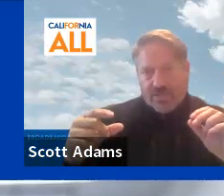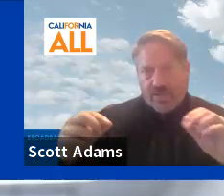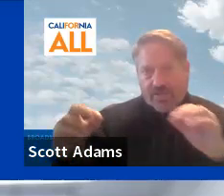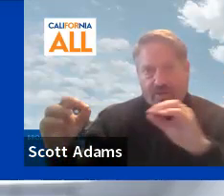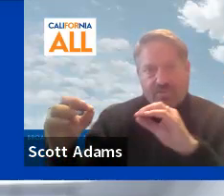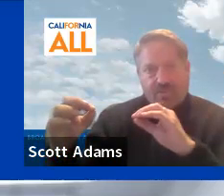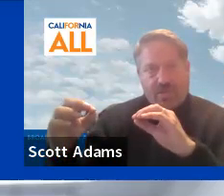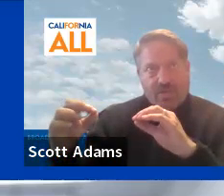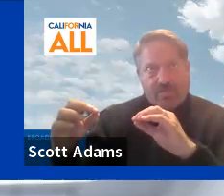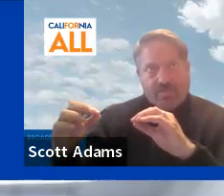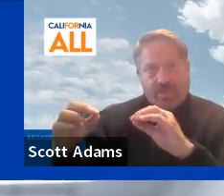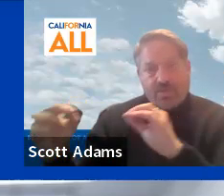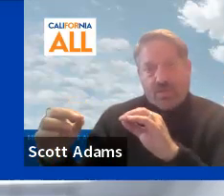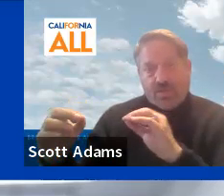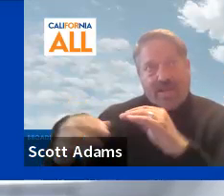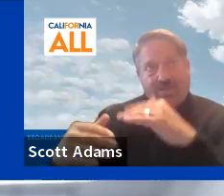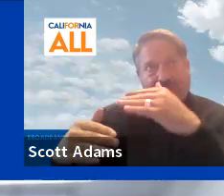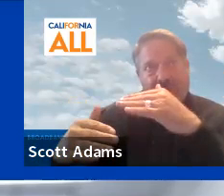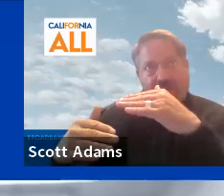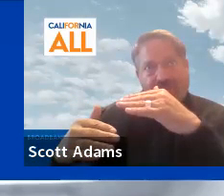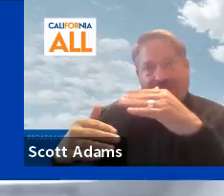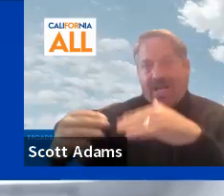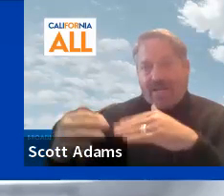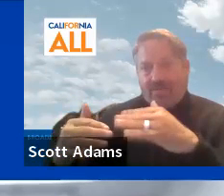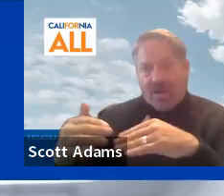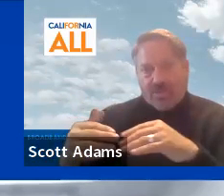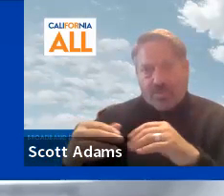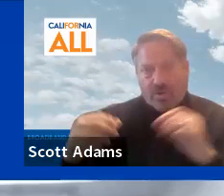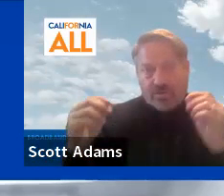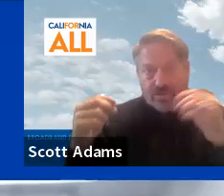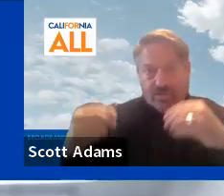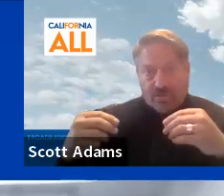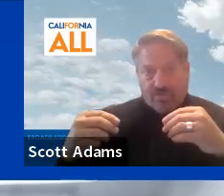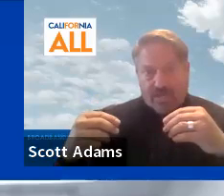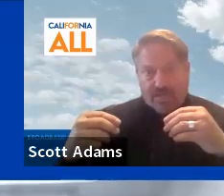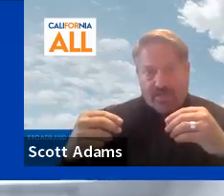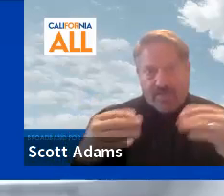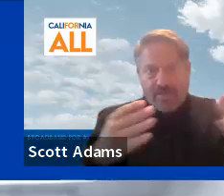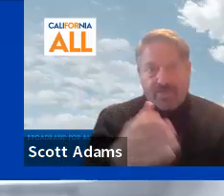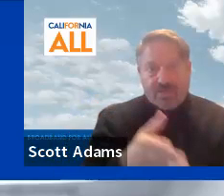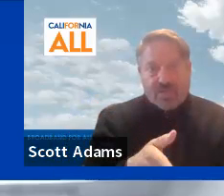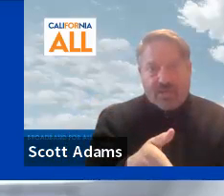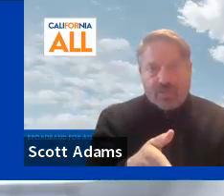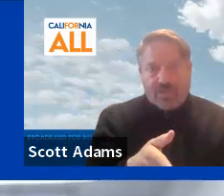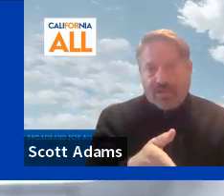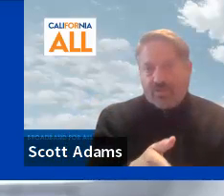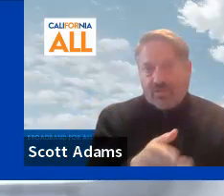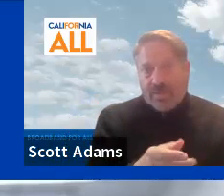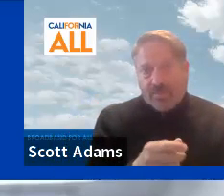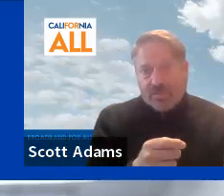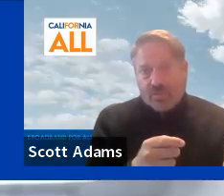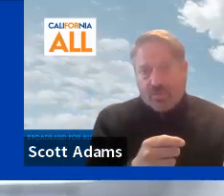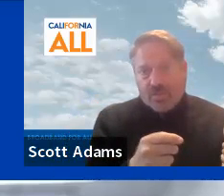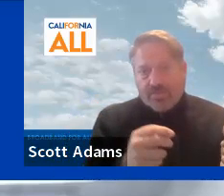languages. And there's actually a guide for outreach partners on this survey. The digital equity